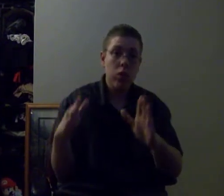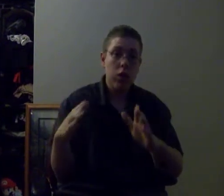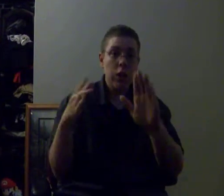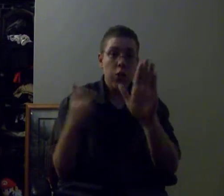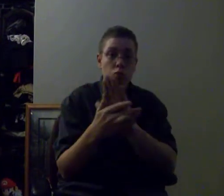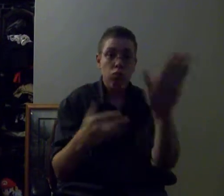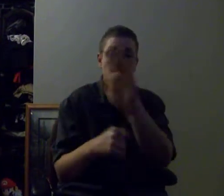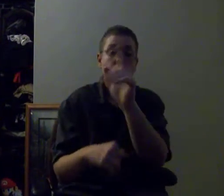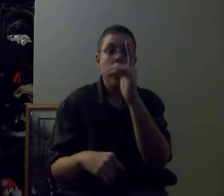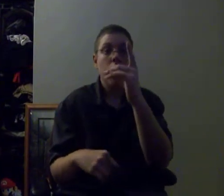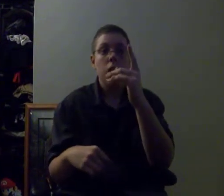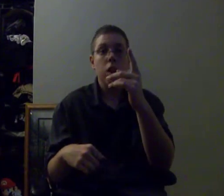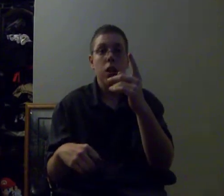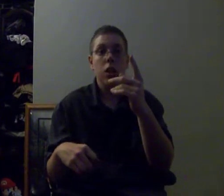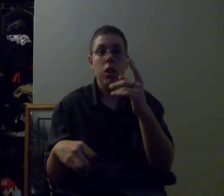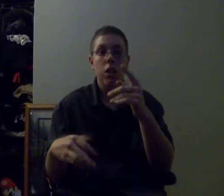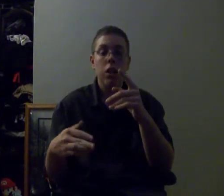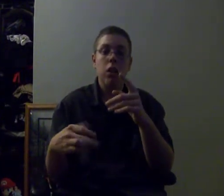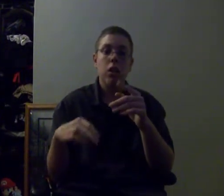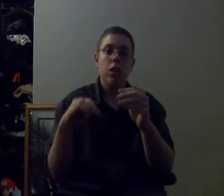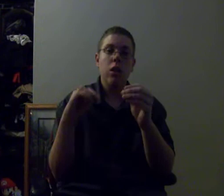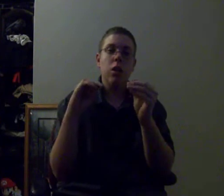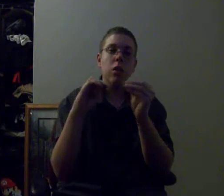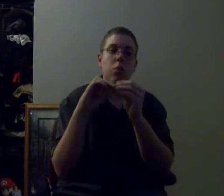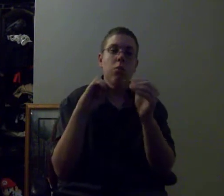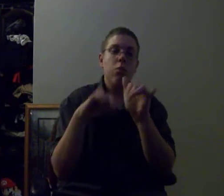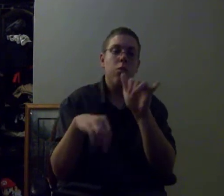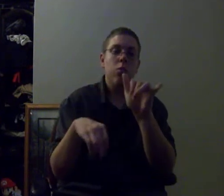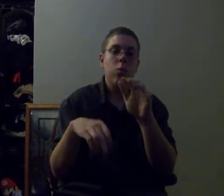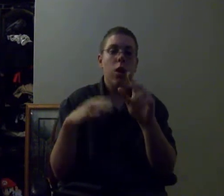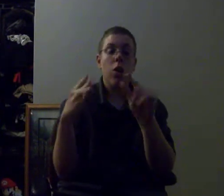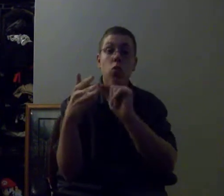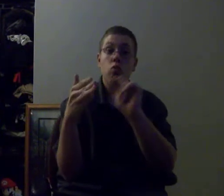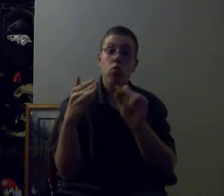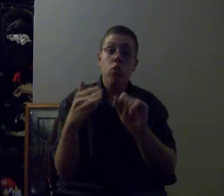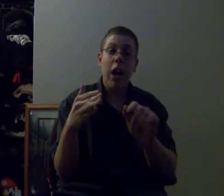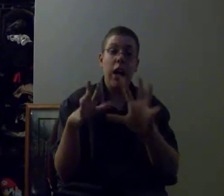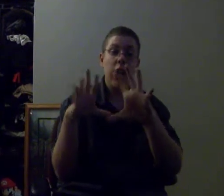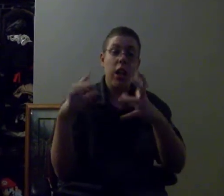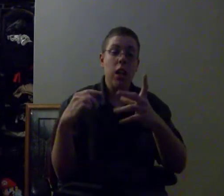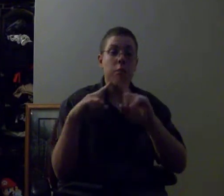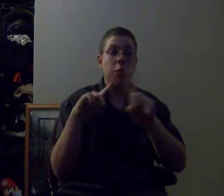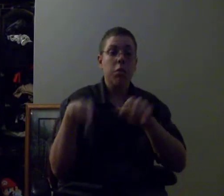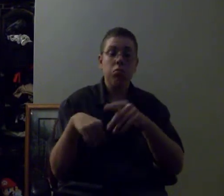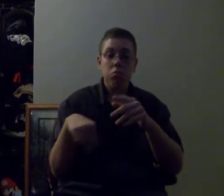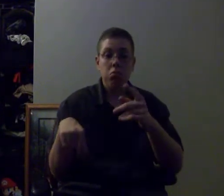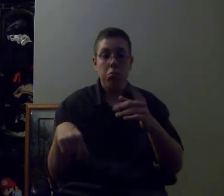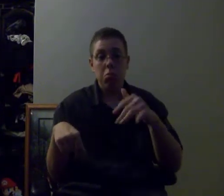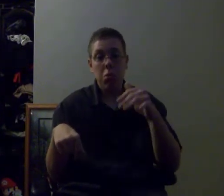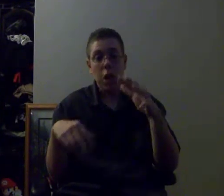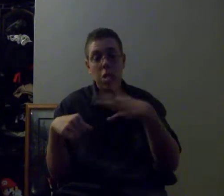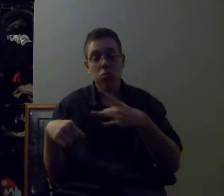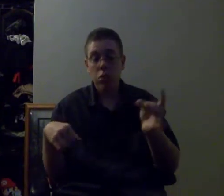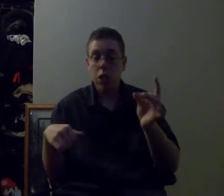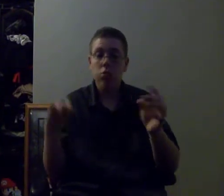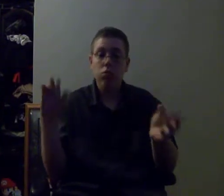by creating some mini research projects. And one of these research projects is to have students read something from